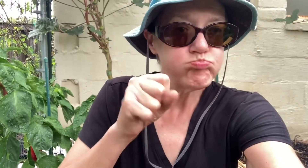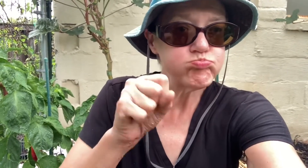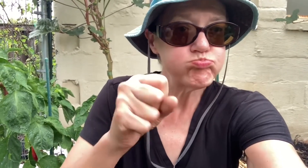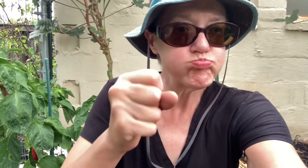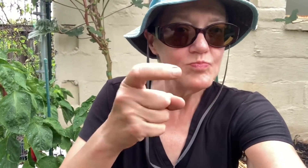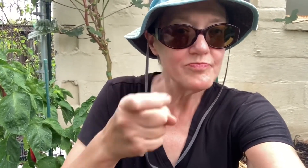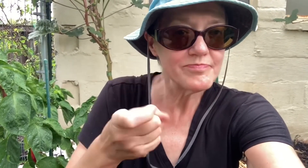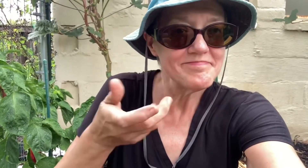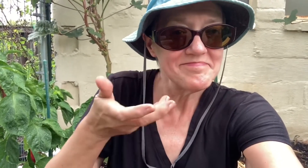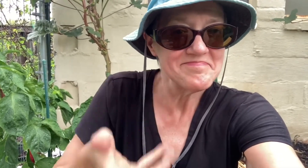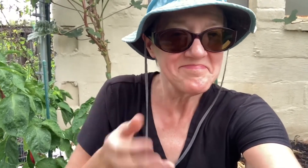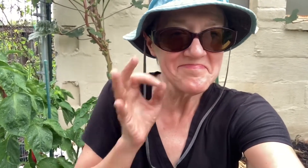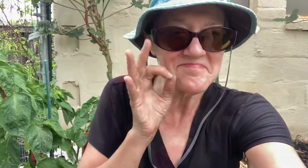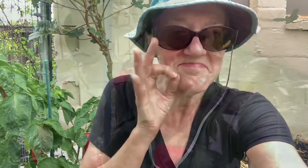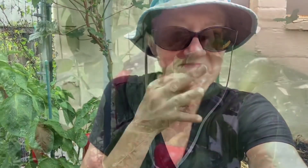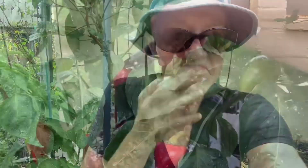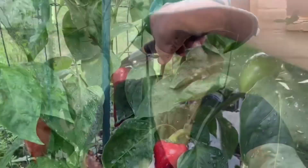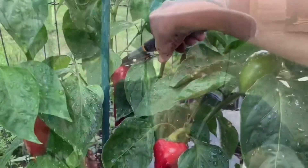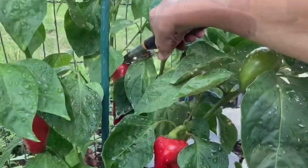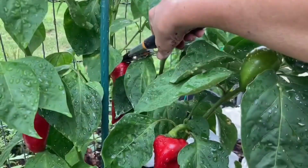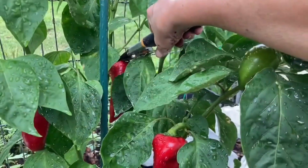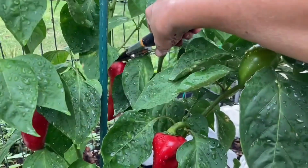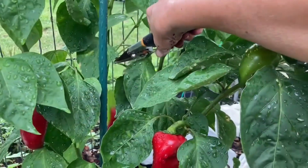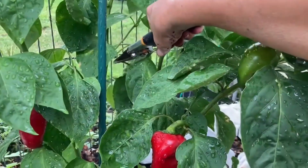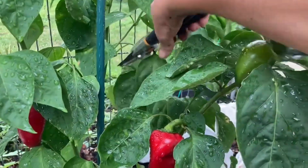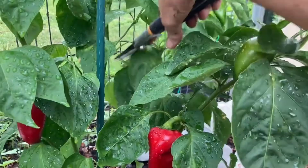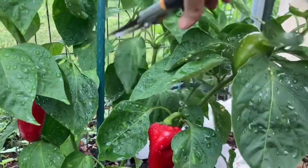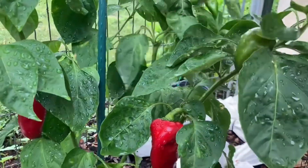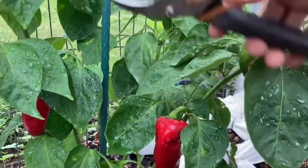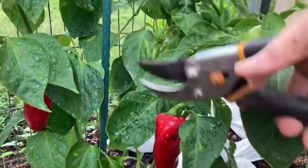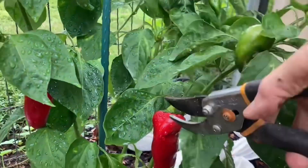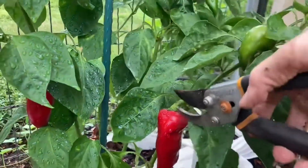concerned that the heavy fruit will cause the pepper branches to break.